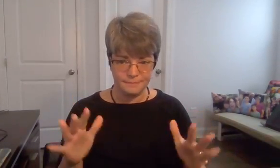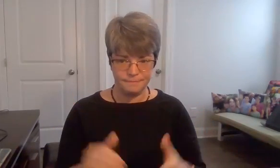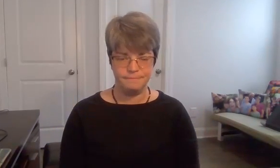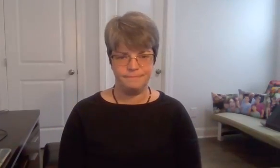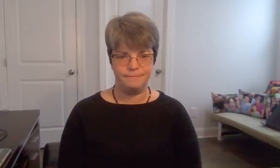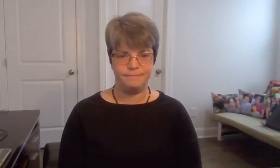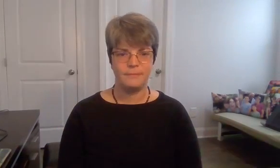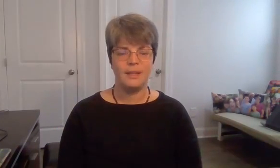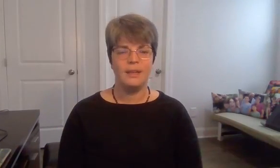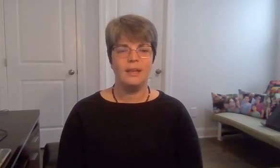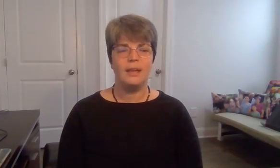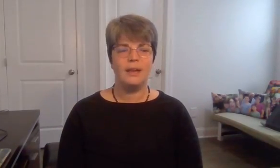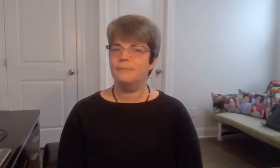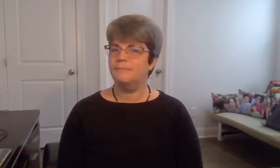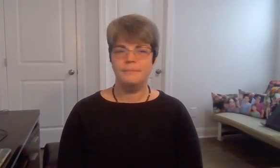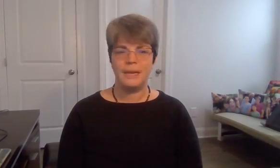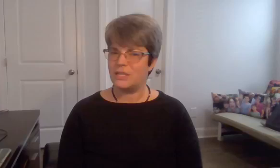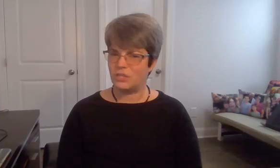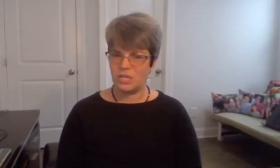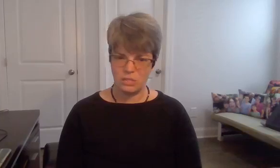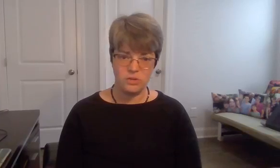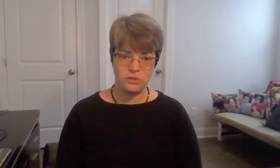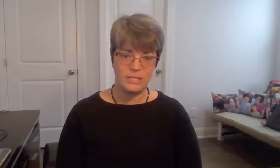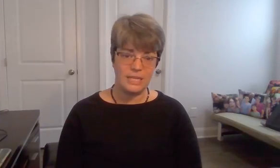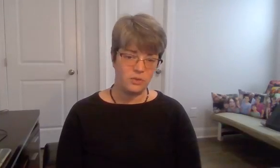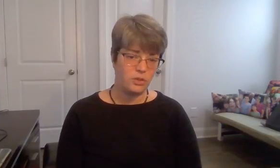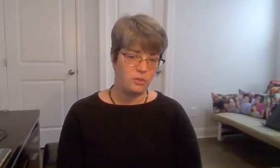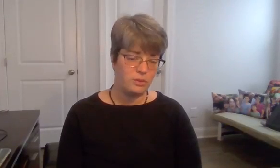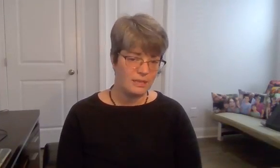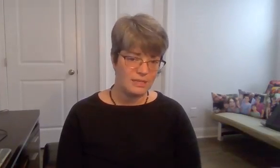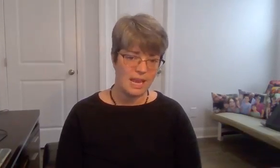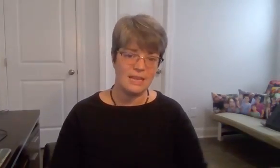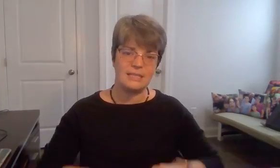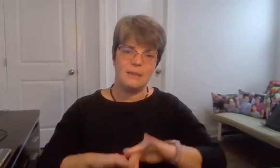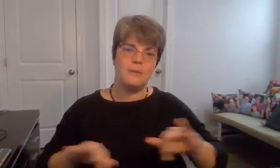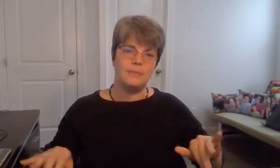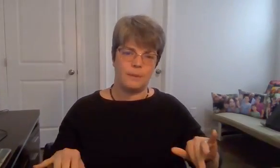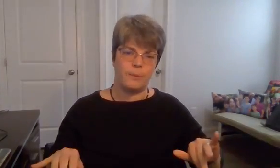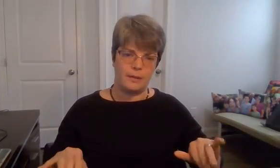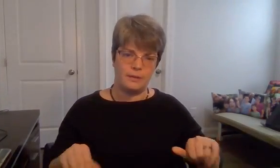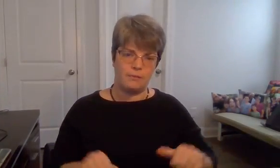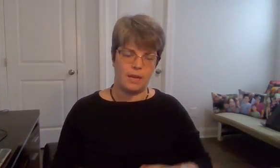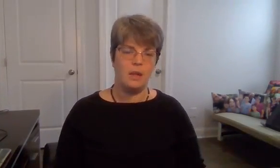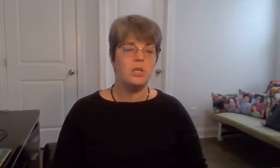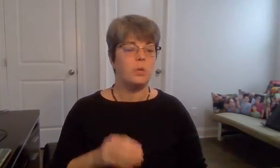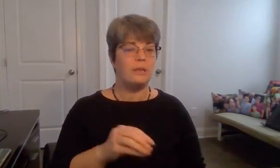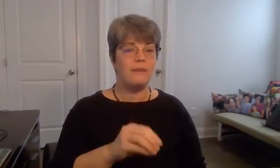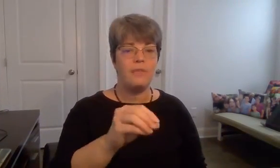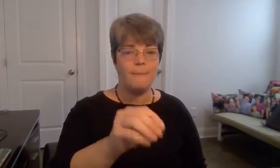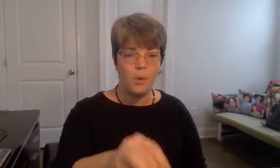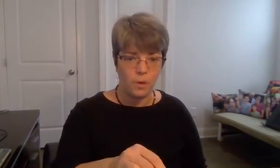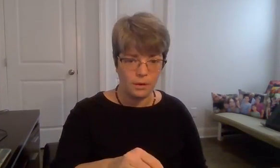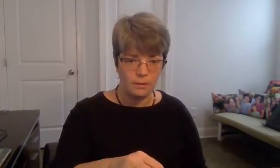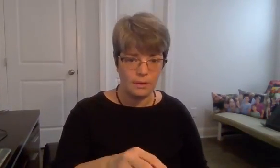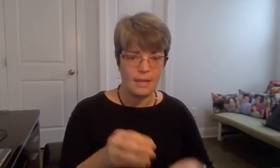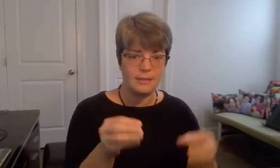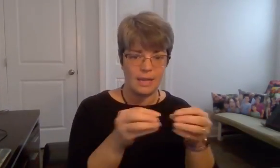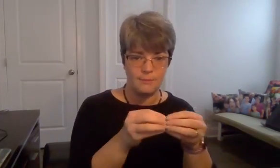done? My suggestion when you're introducing the signs is keep them separate, right? So give them more and sign